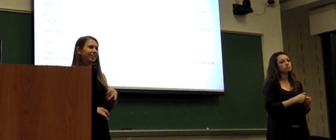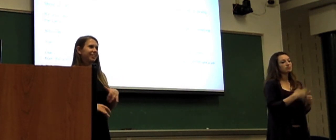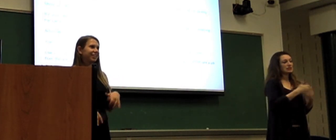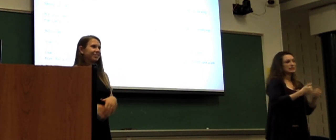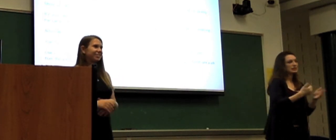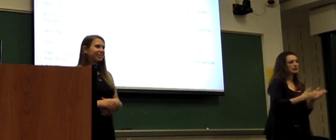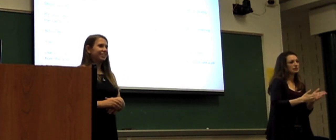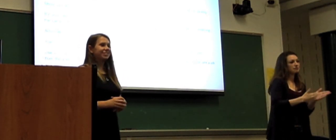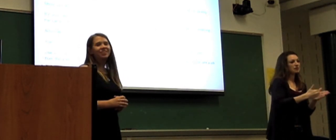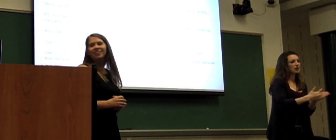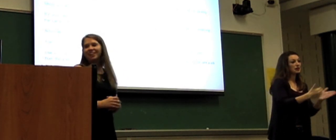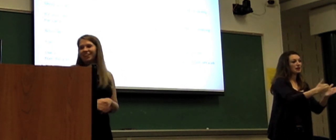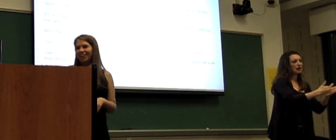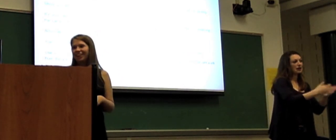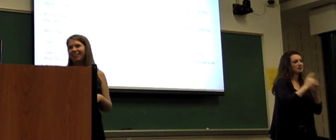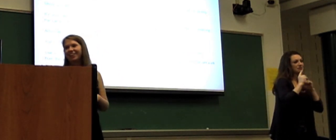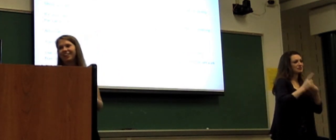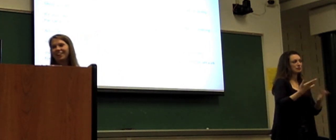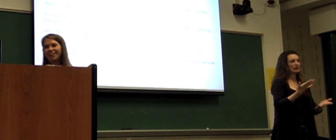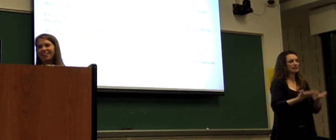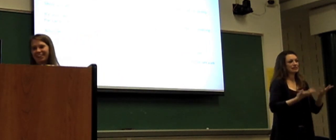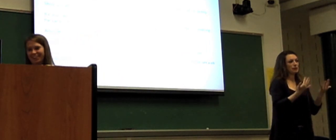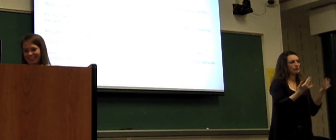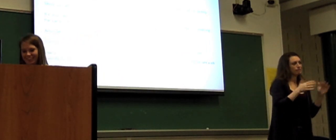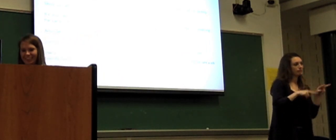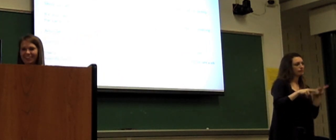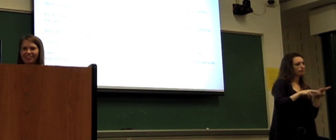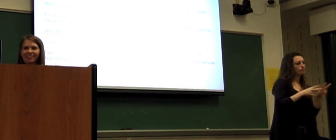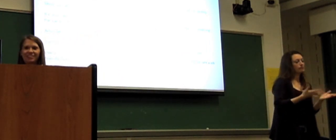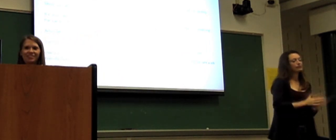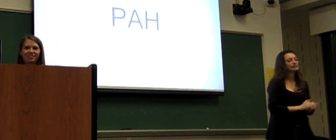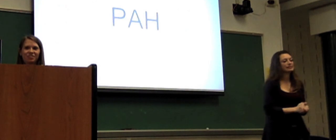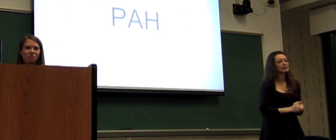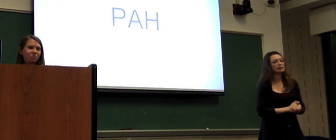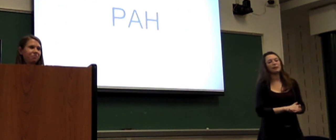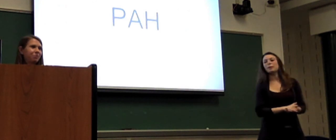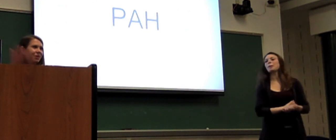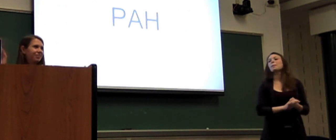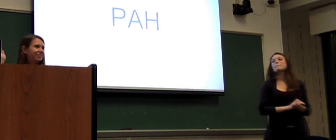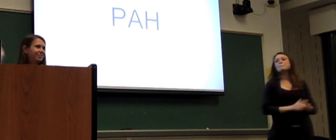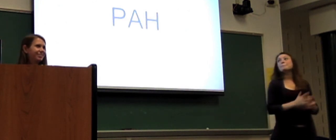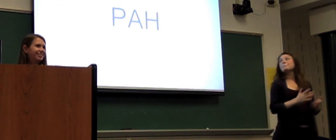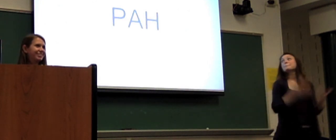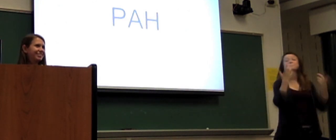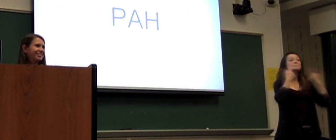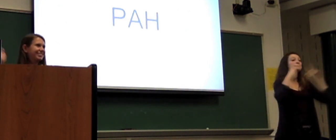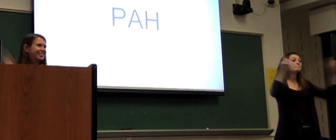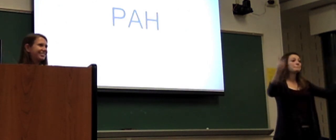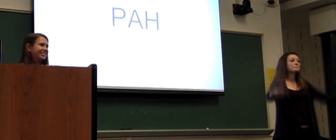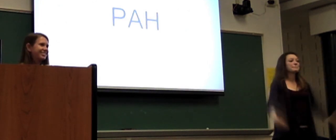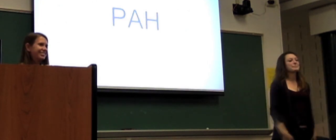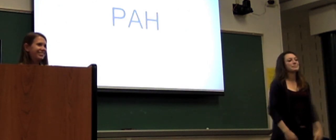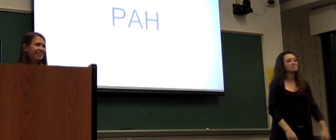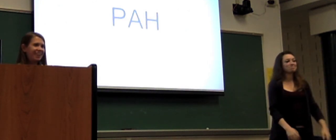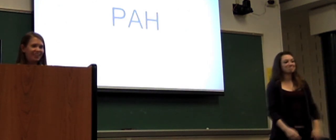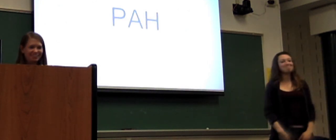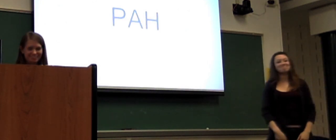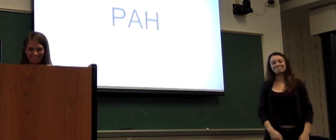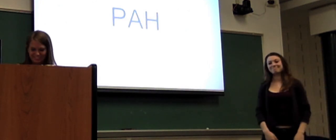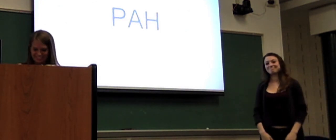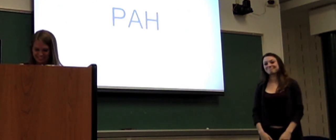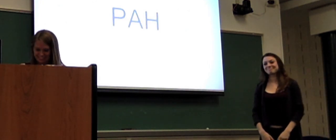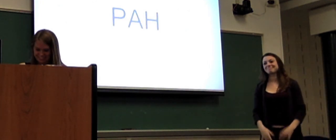and again and again until they answer. Ah!